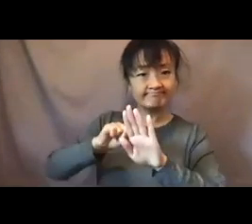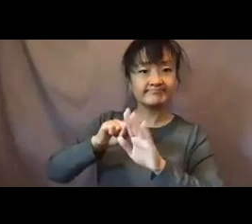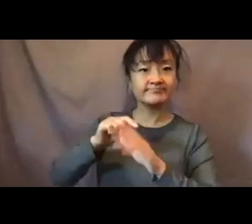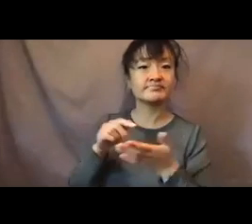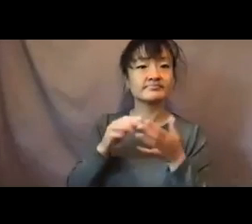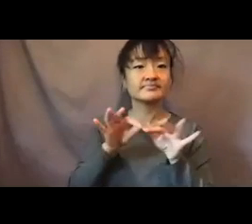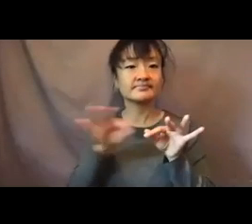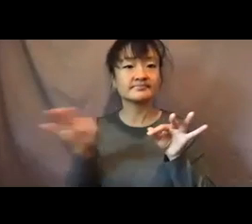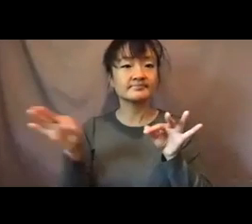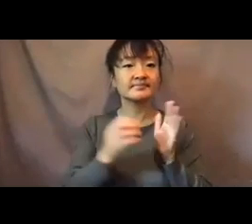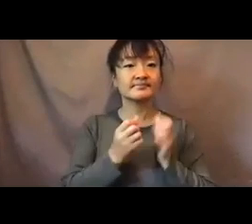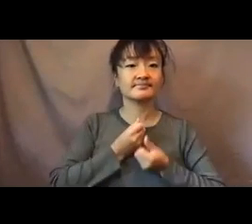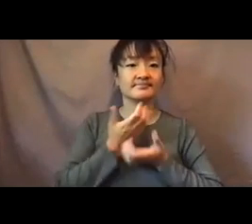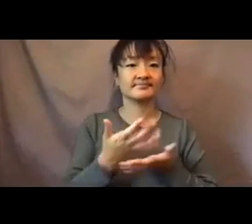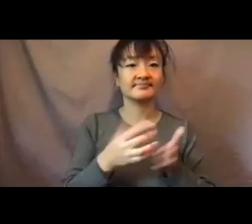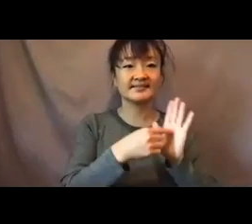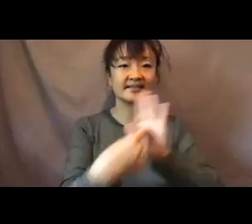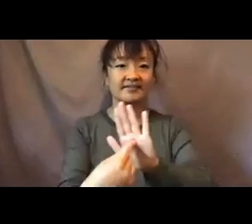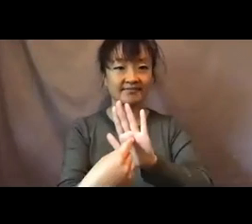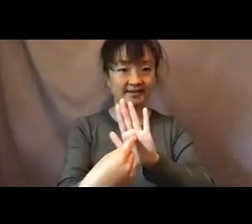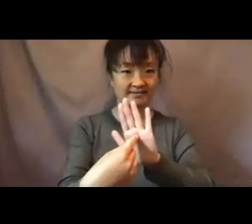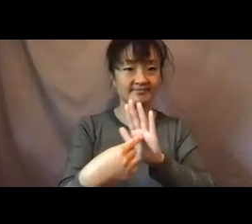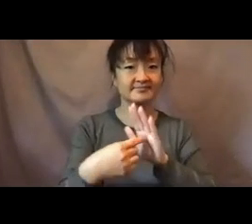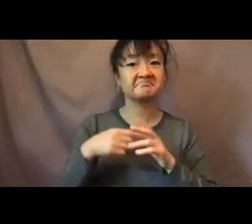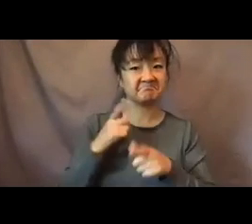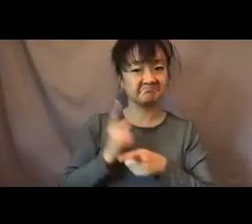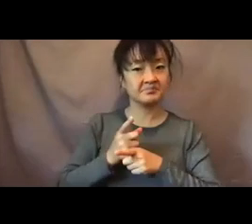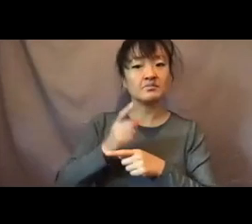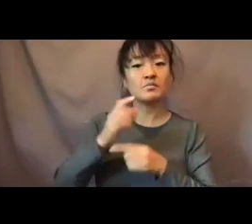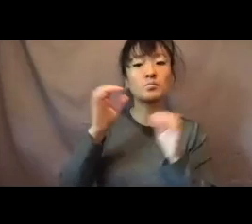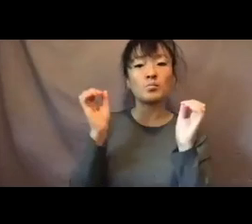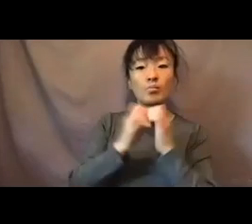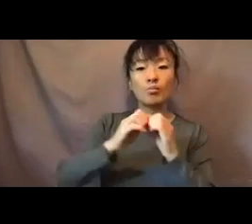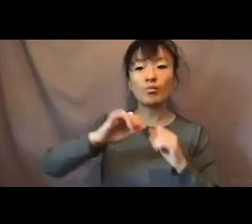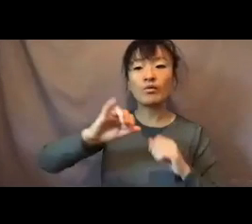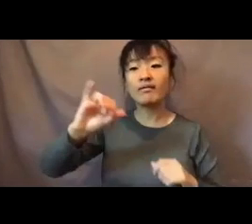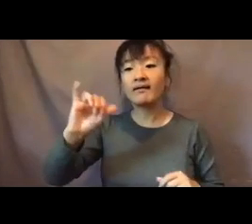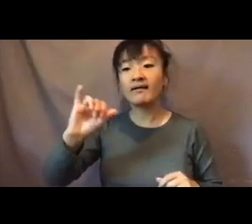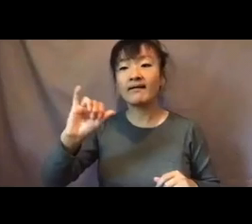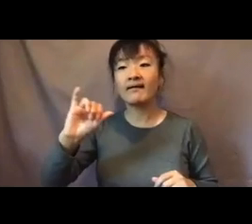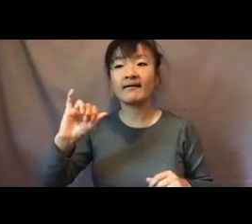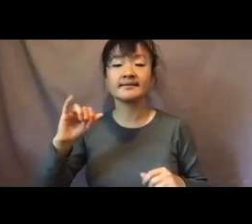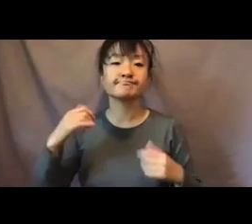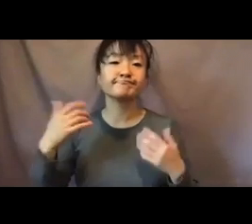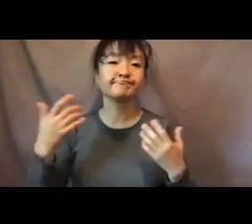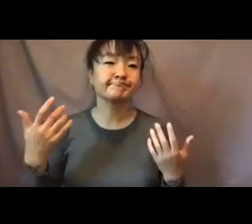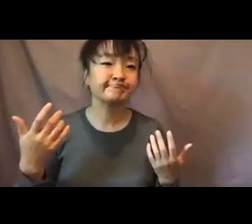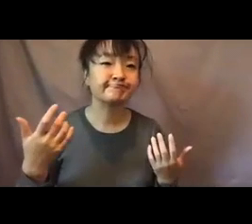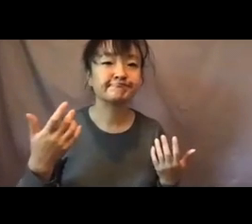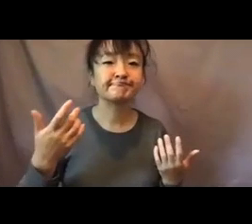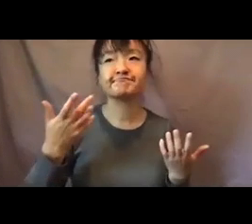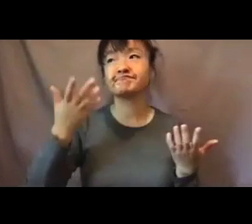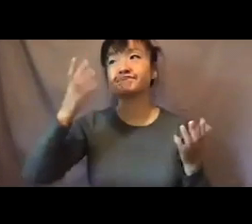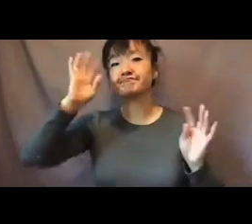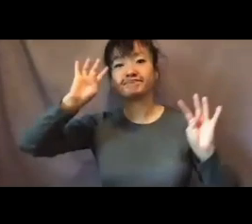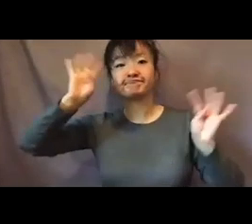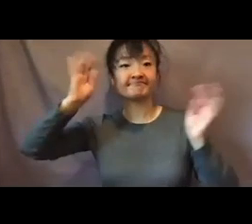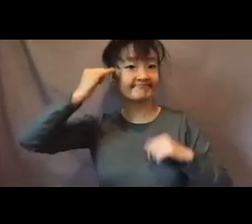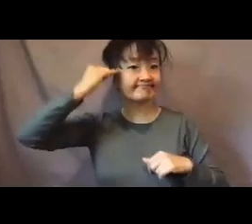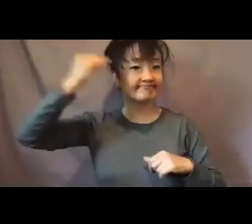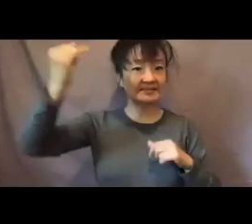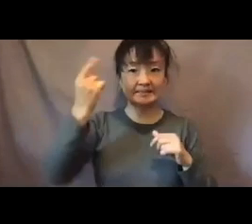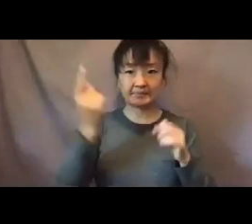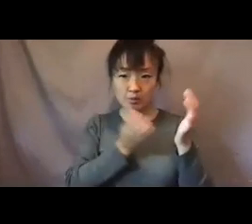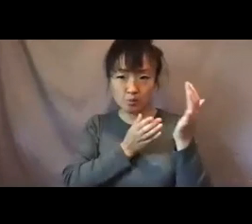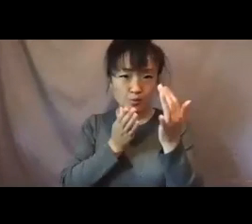that conveys, right? It's more like, there's like yeah, something can move through it, right? It's